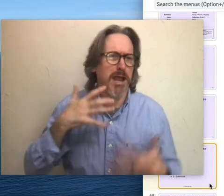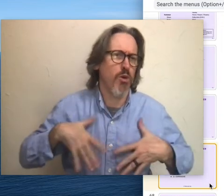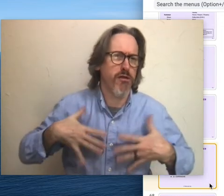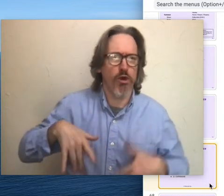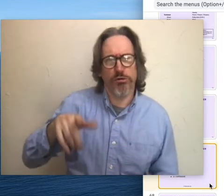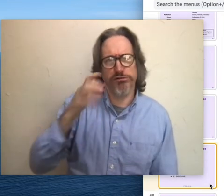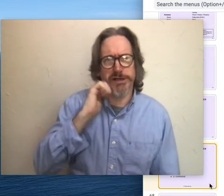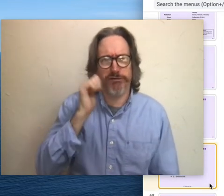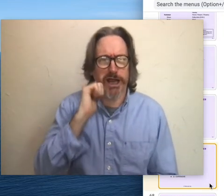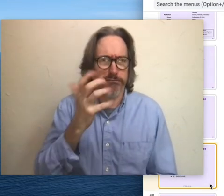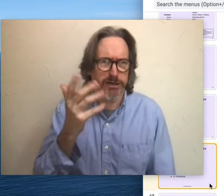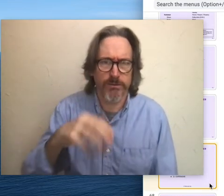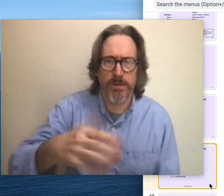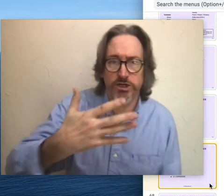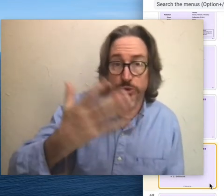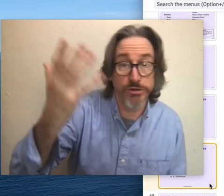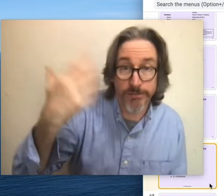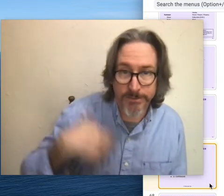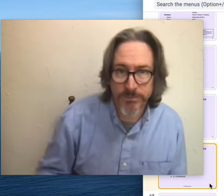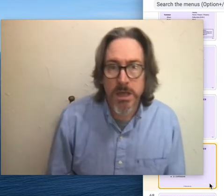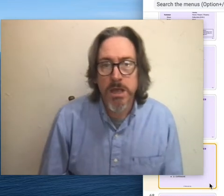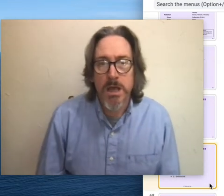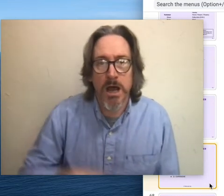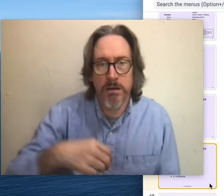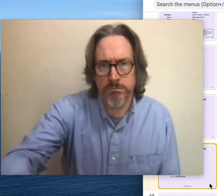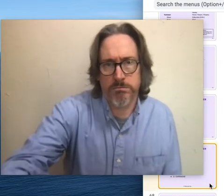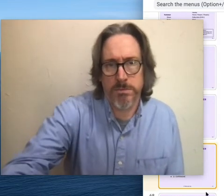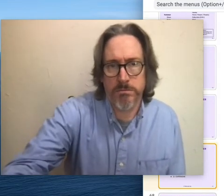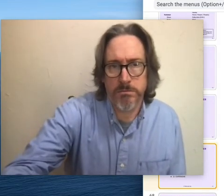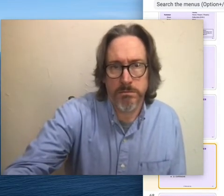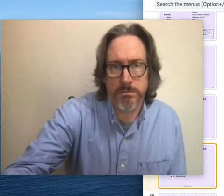I wear those every day, my shoes, right?